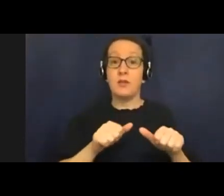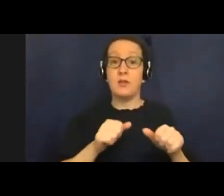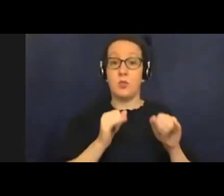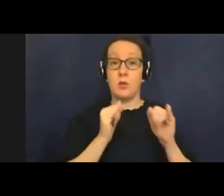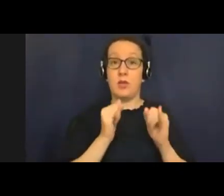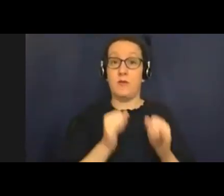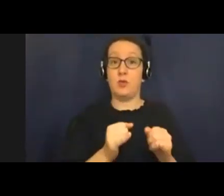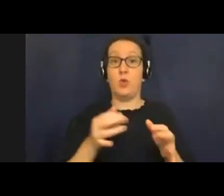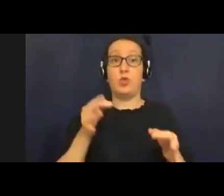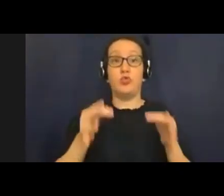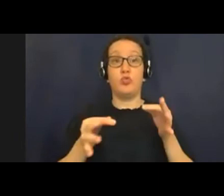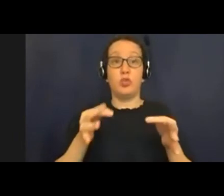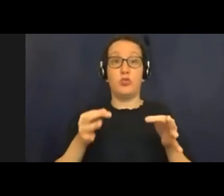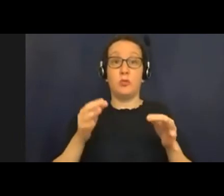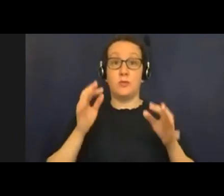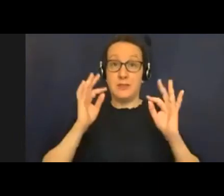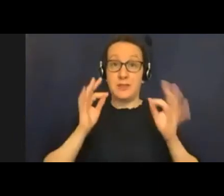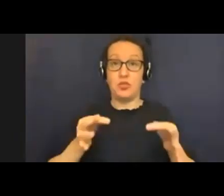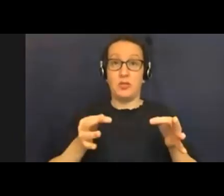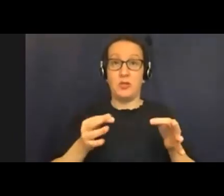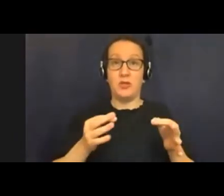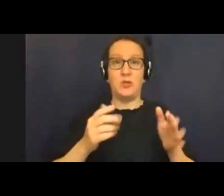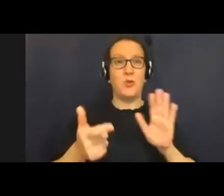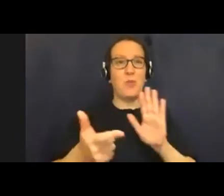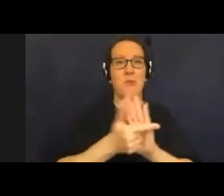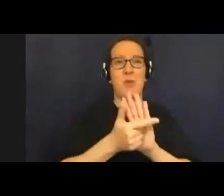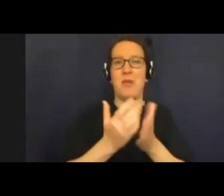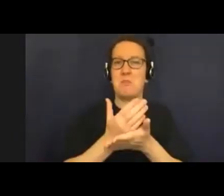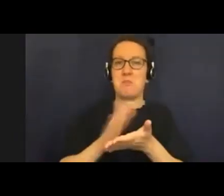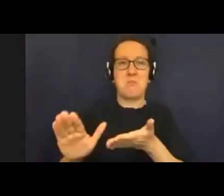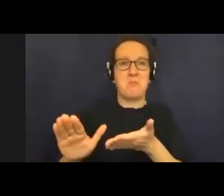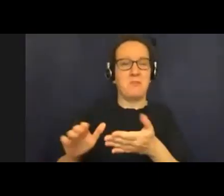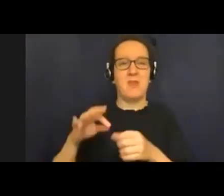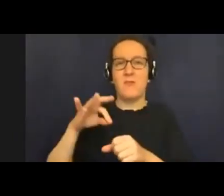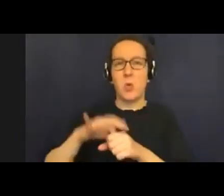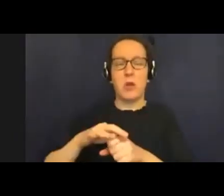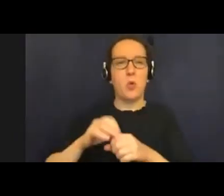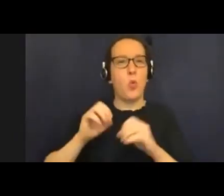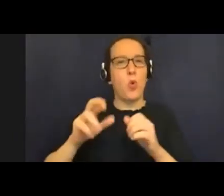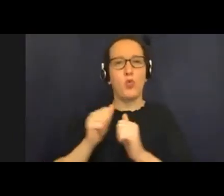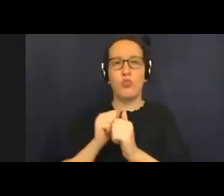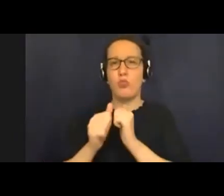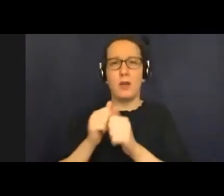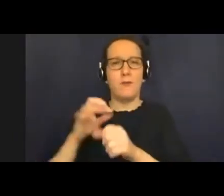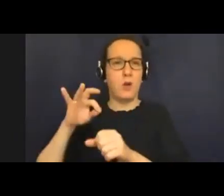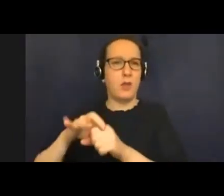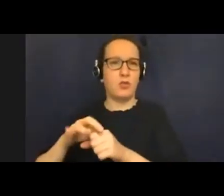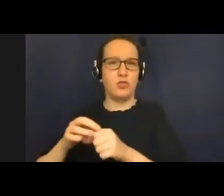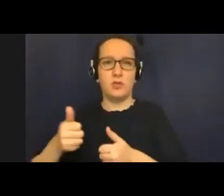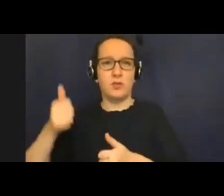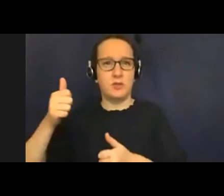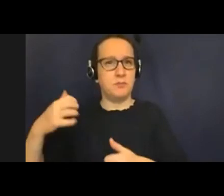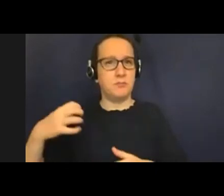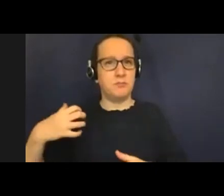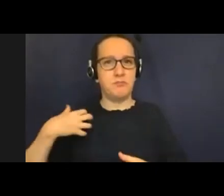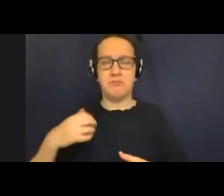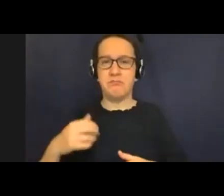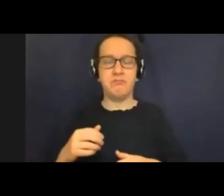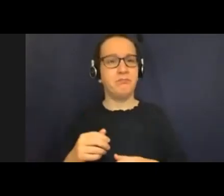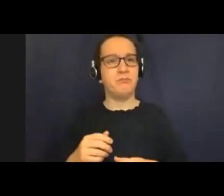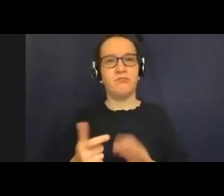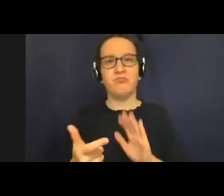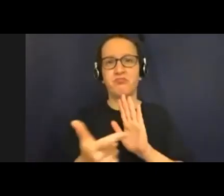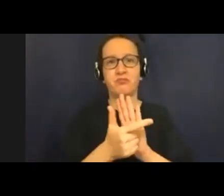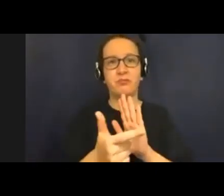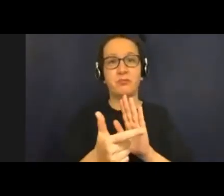decision to be banned from voting and or standing for elections. Of course, in the meantime, there